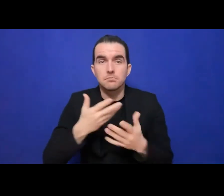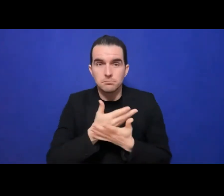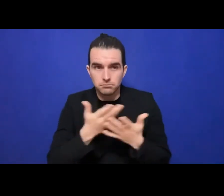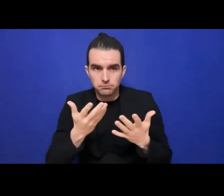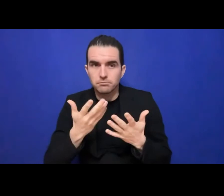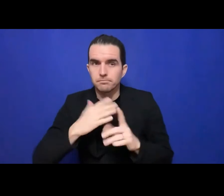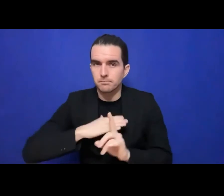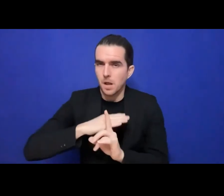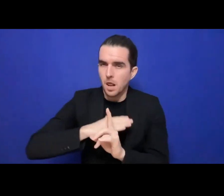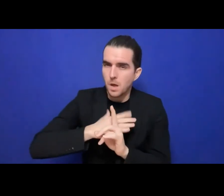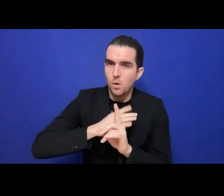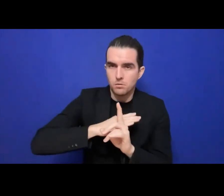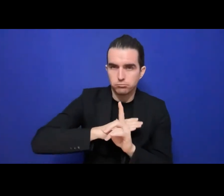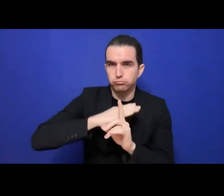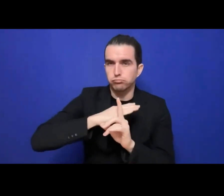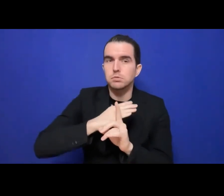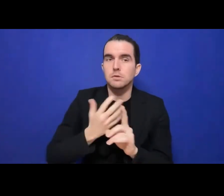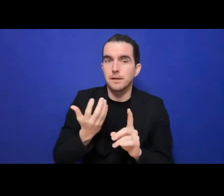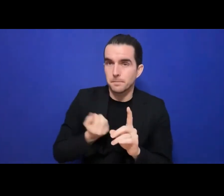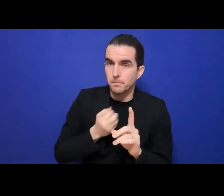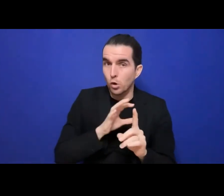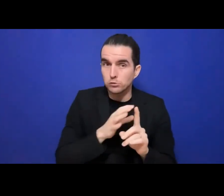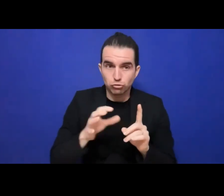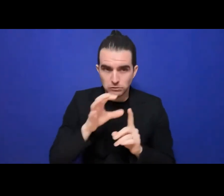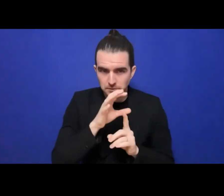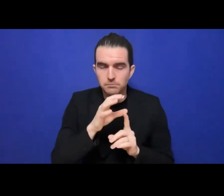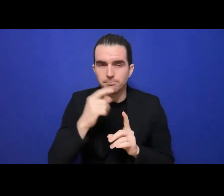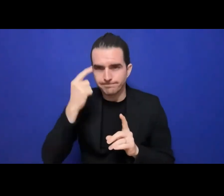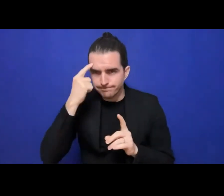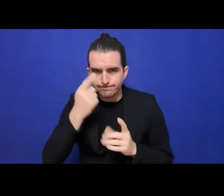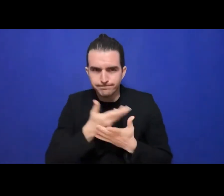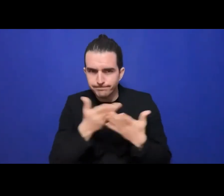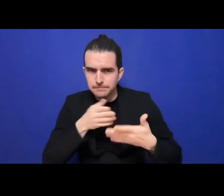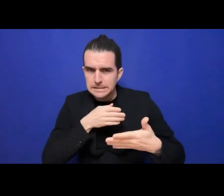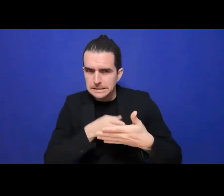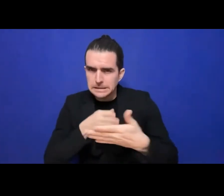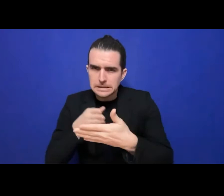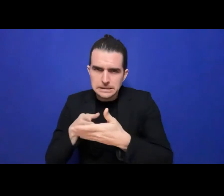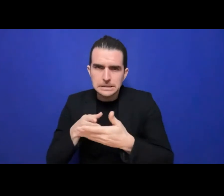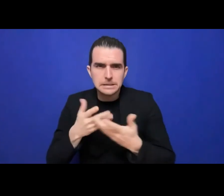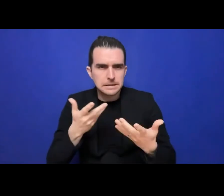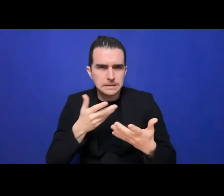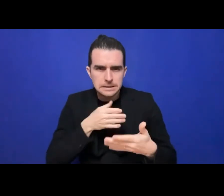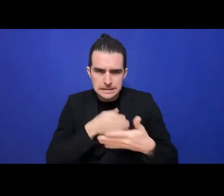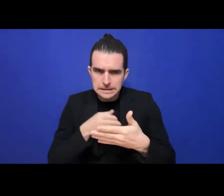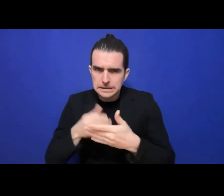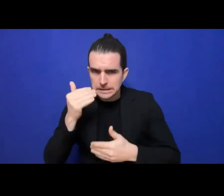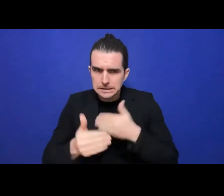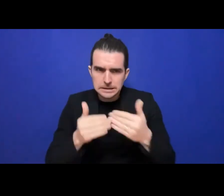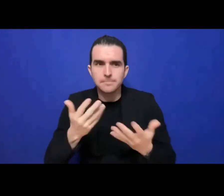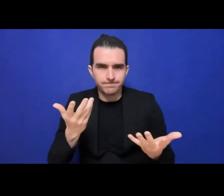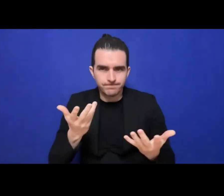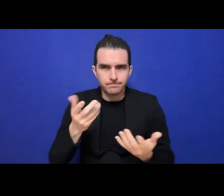of civil society is very crucial at this moment to complement the governmental and other initiatives to